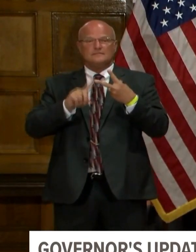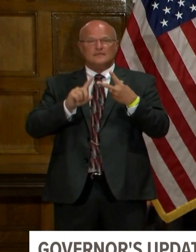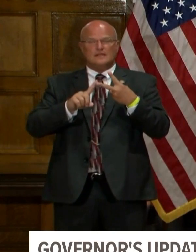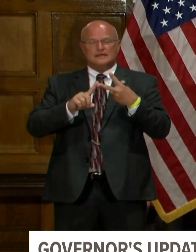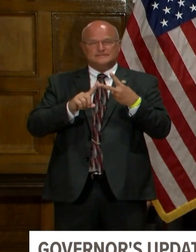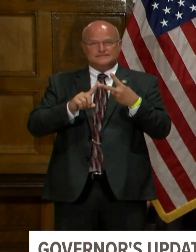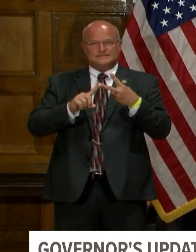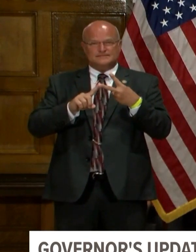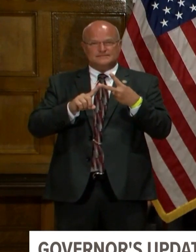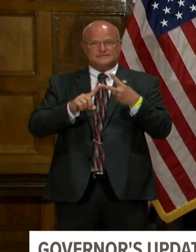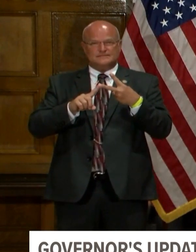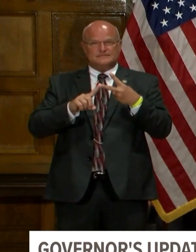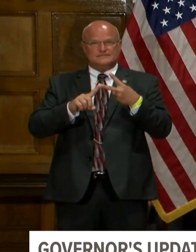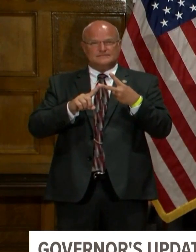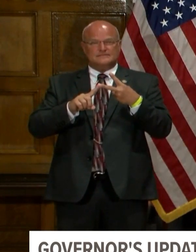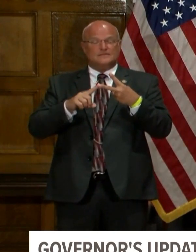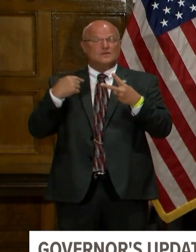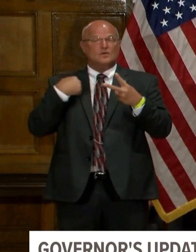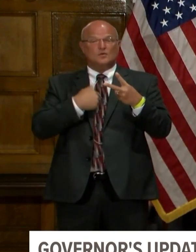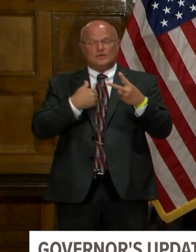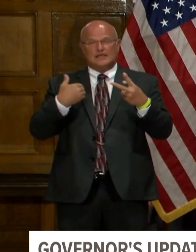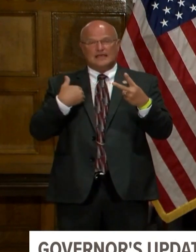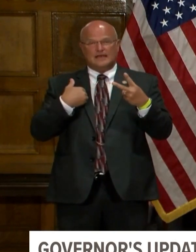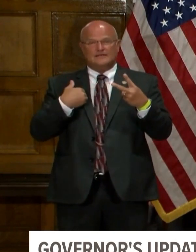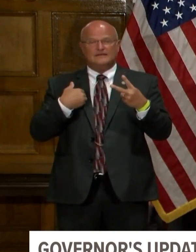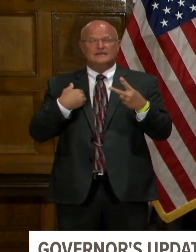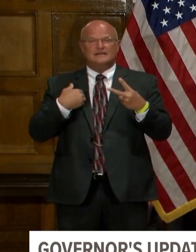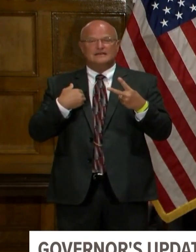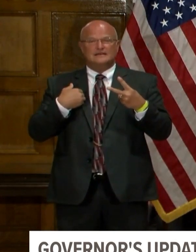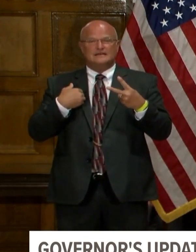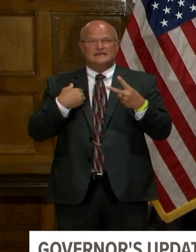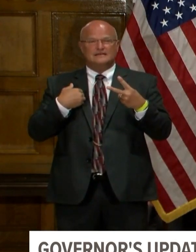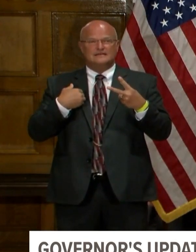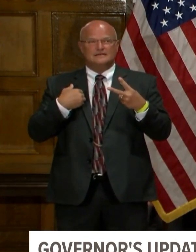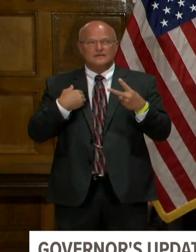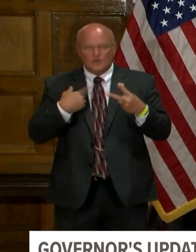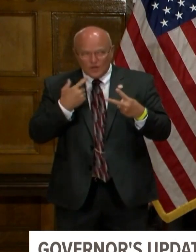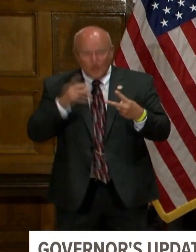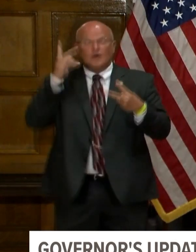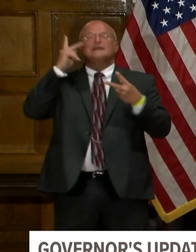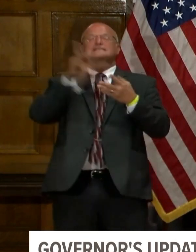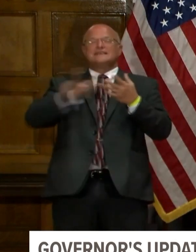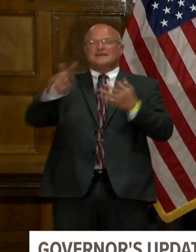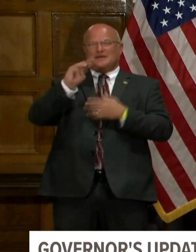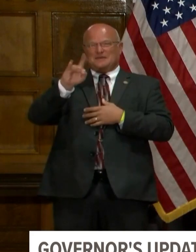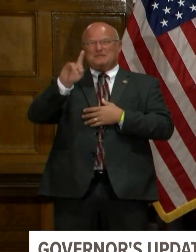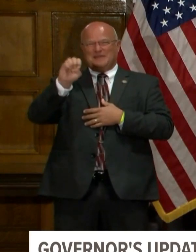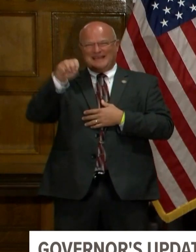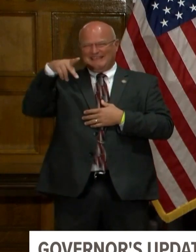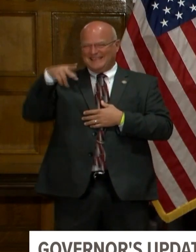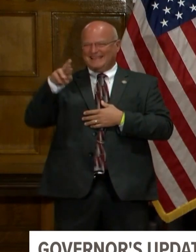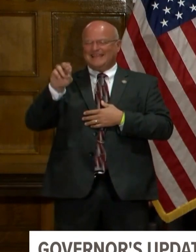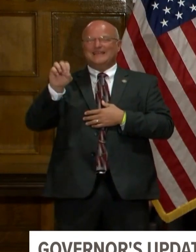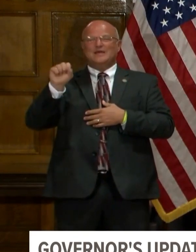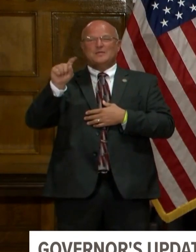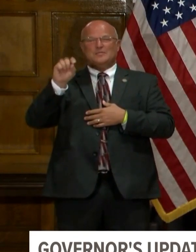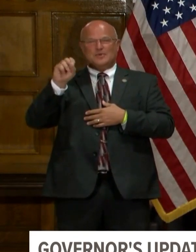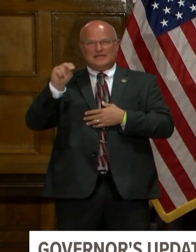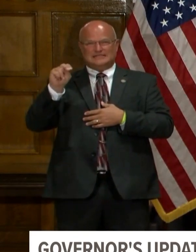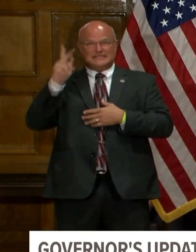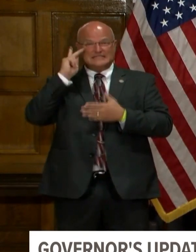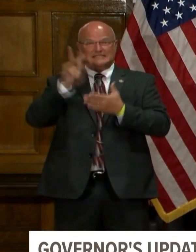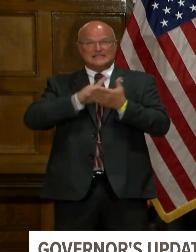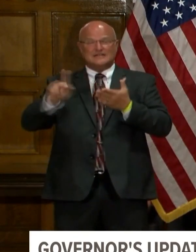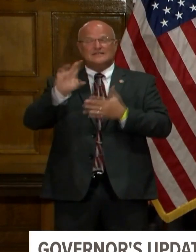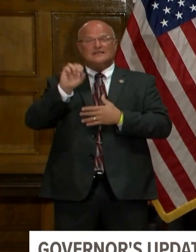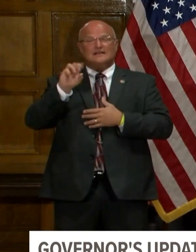as we have, who else we got? Secretary Mike Preston, Secretary of Commerce,